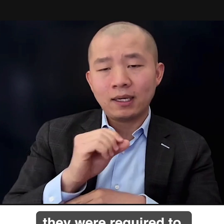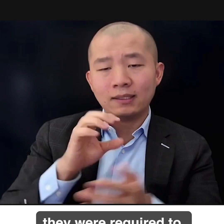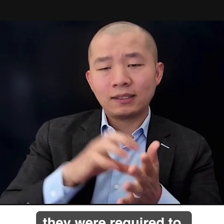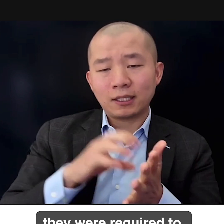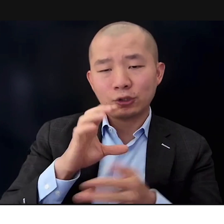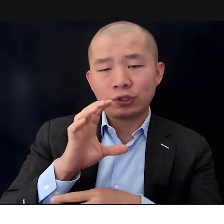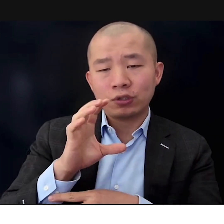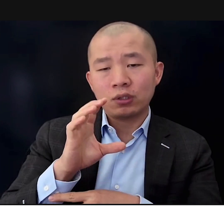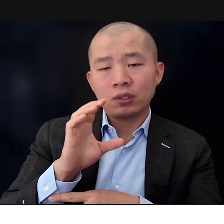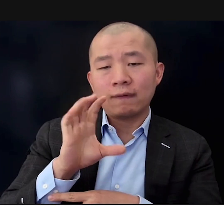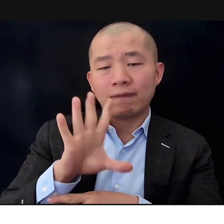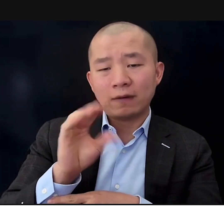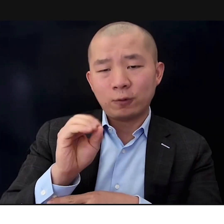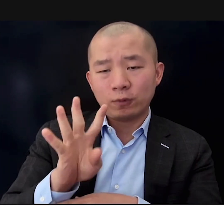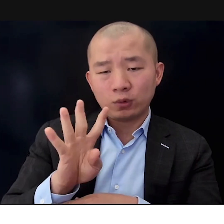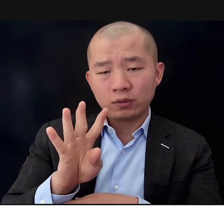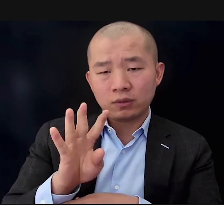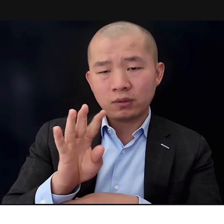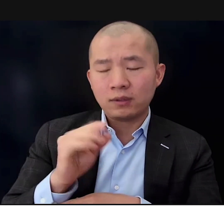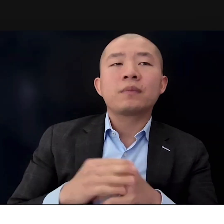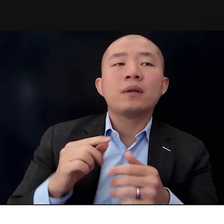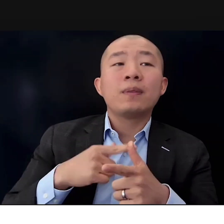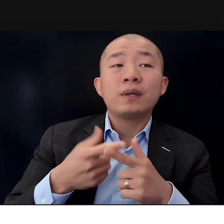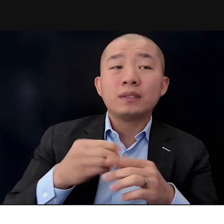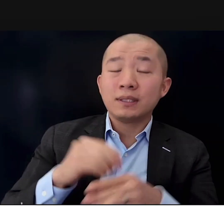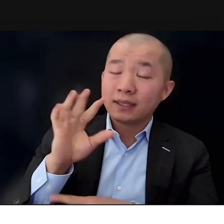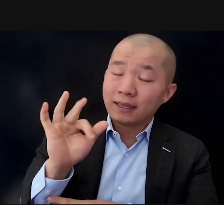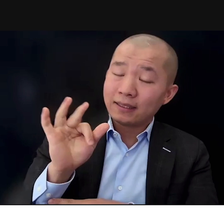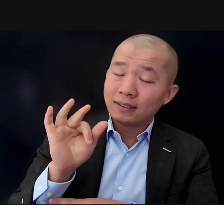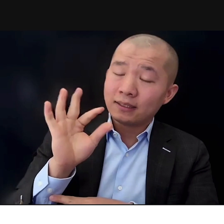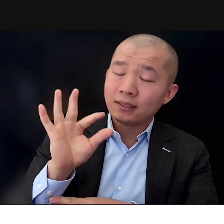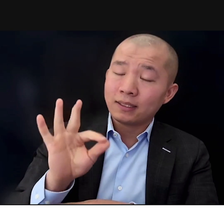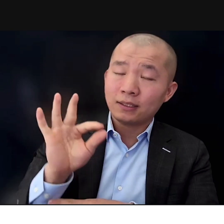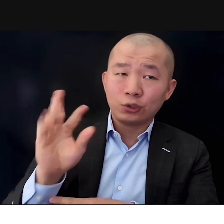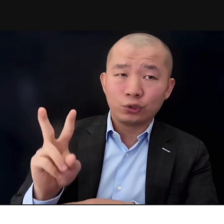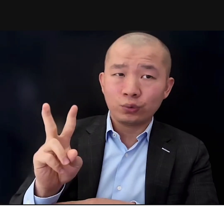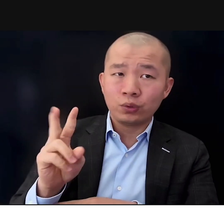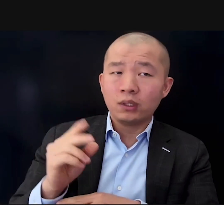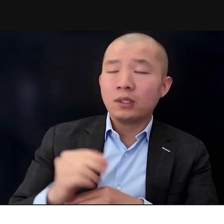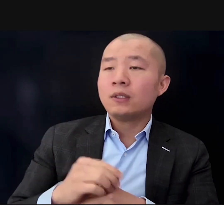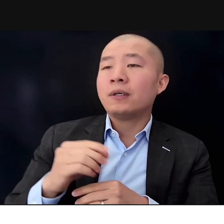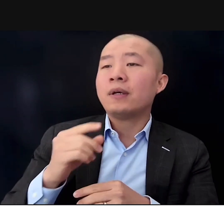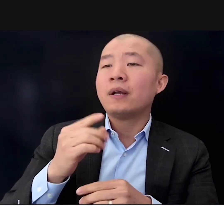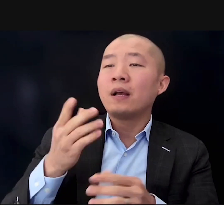the ADA and Section 504. And then in 1992,